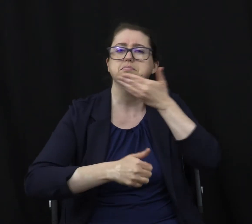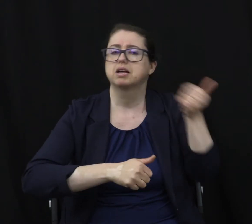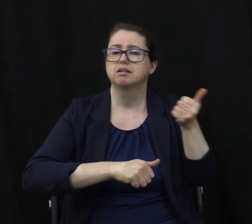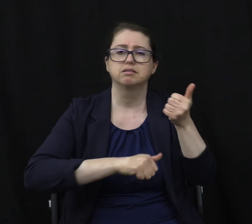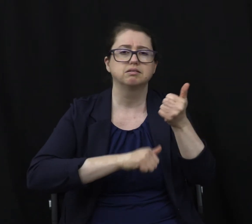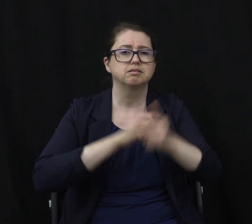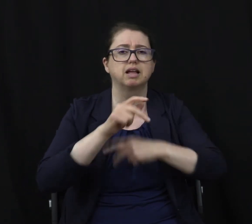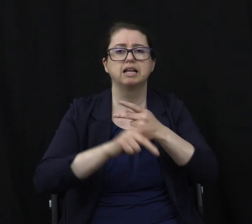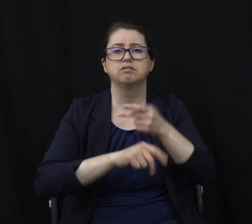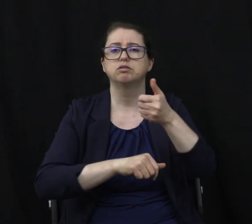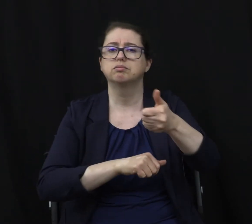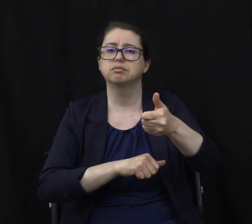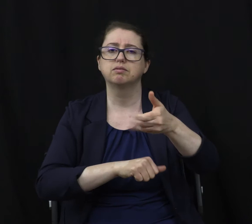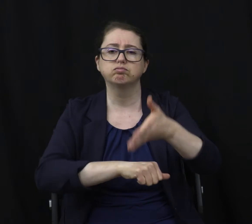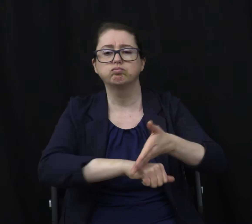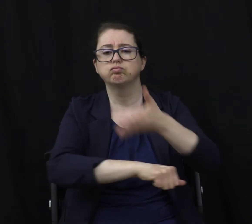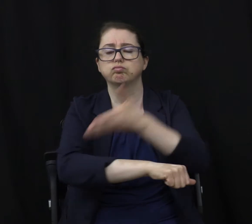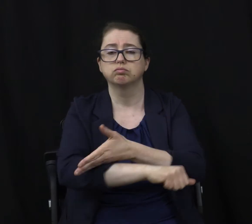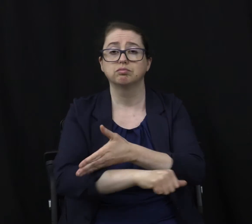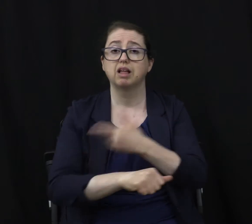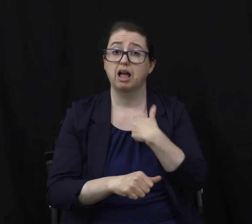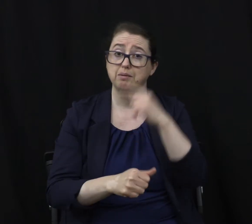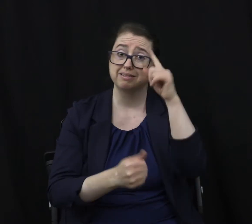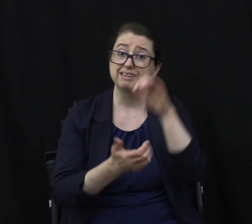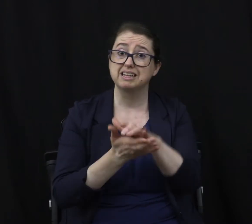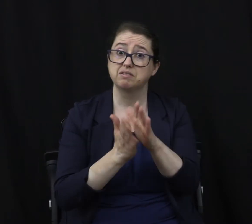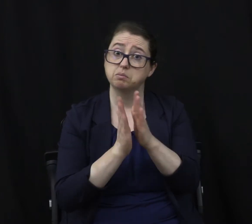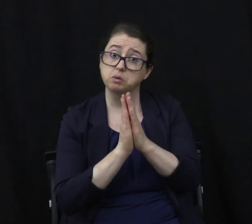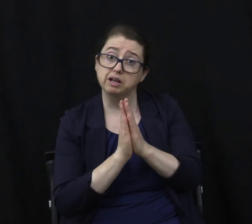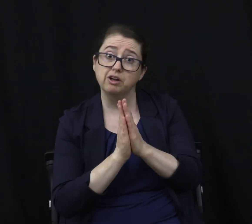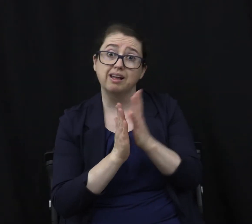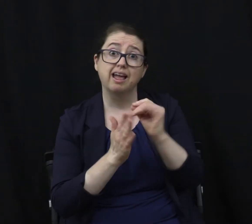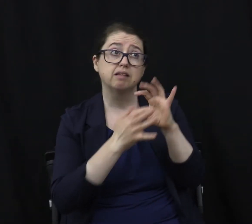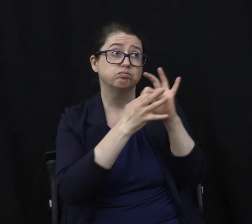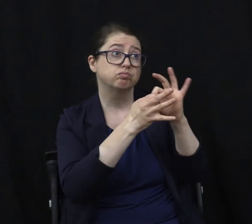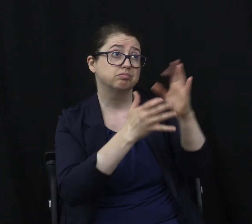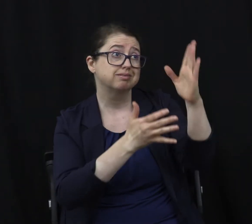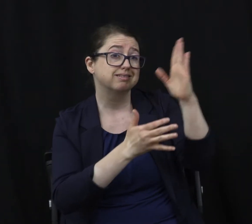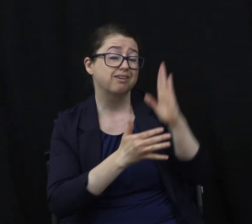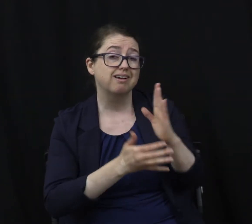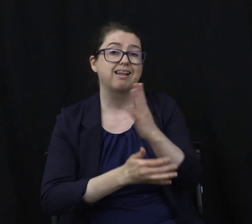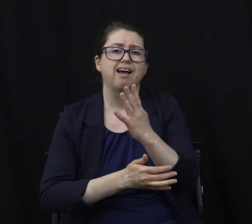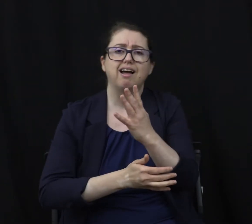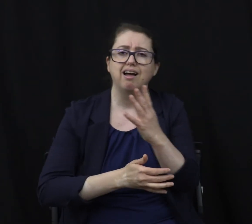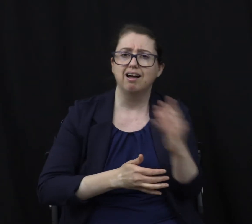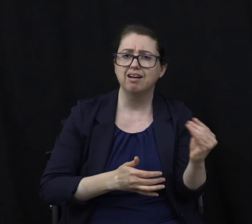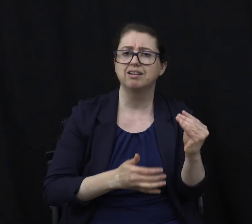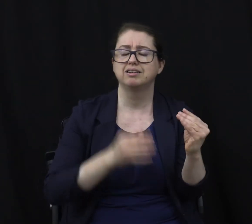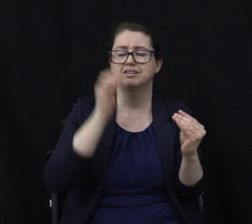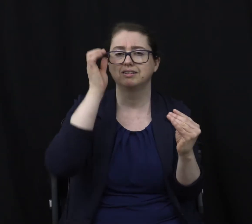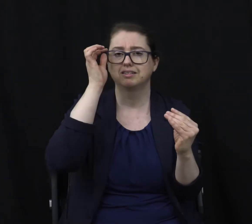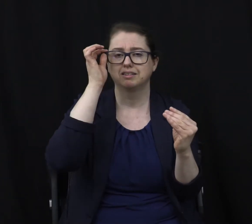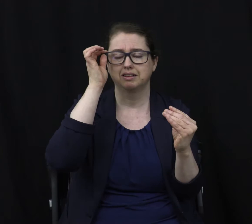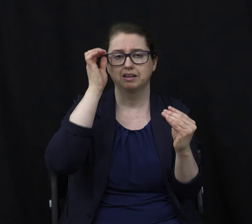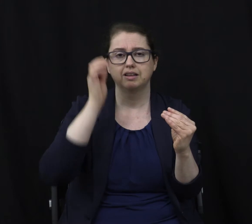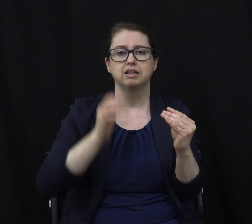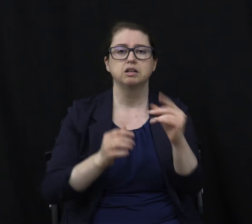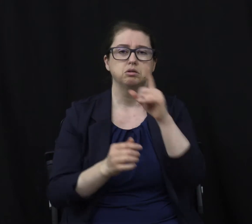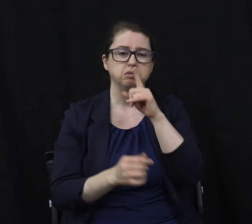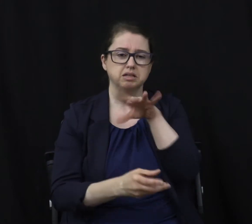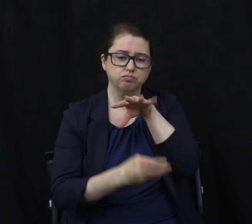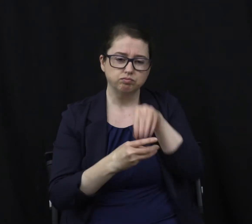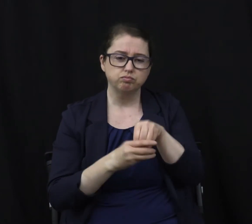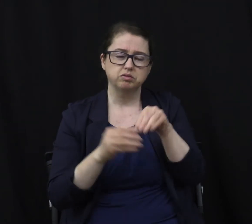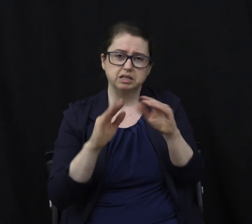believe prayer and a relationship with God, along with being a part of a community, are some of the